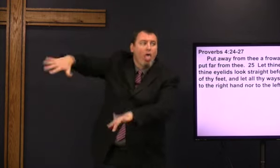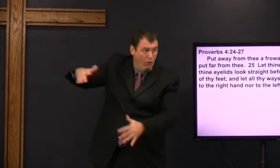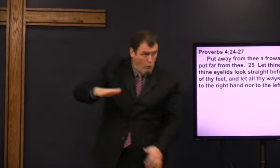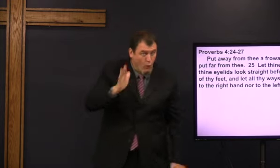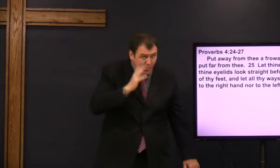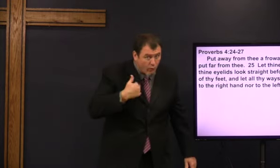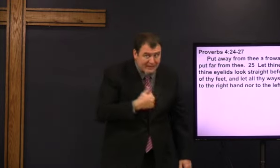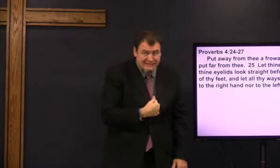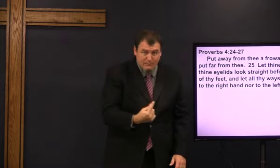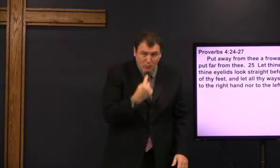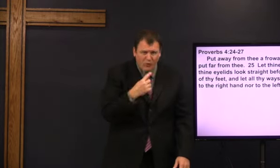had a good time.